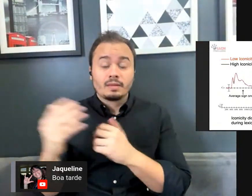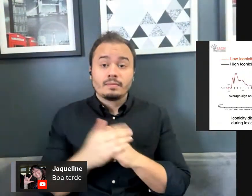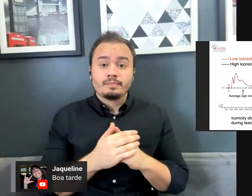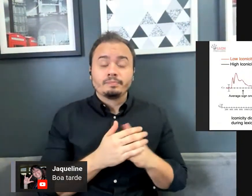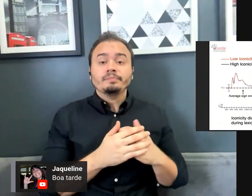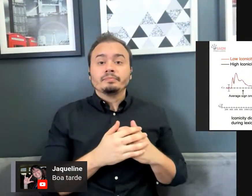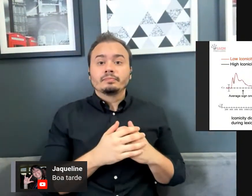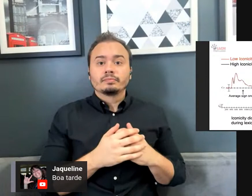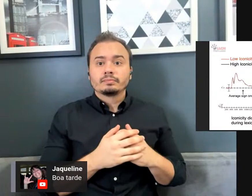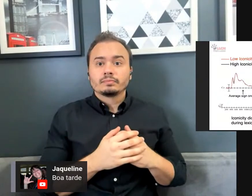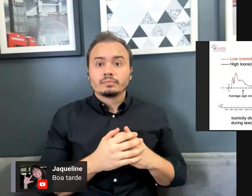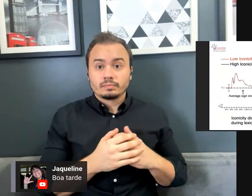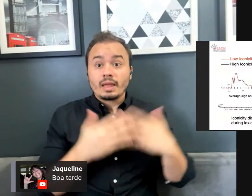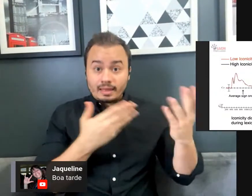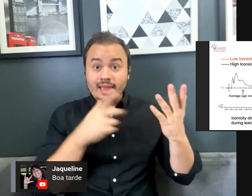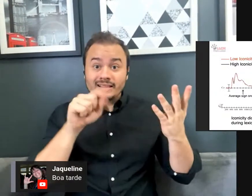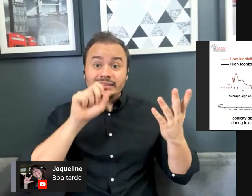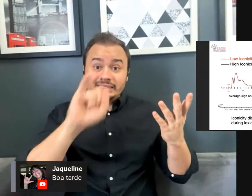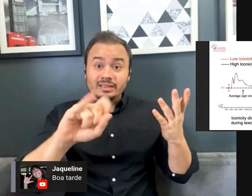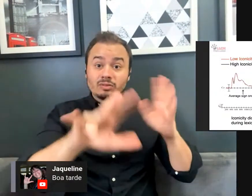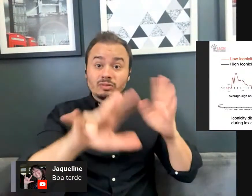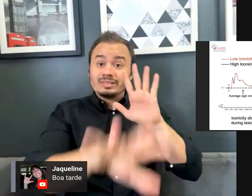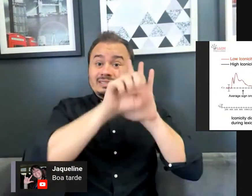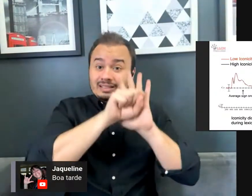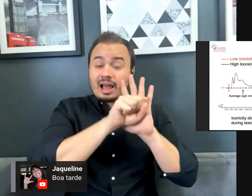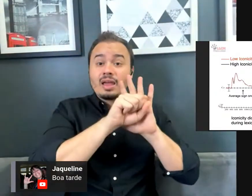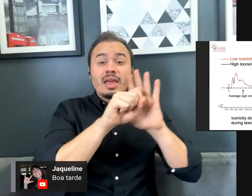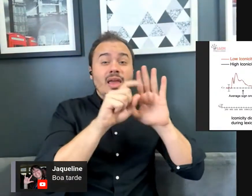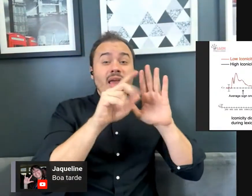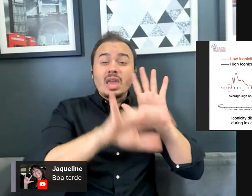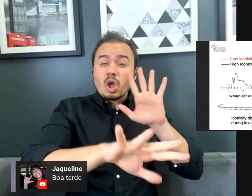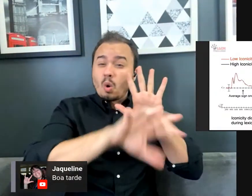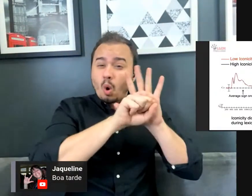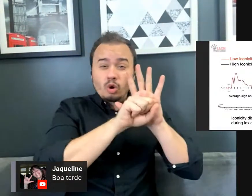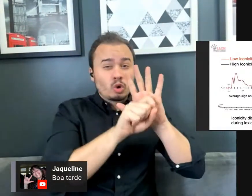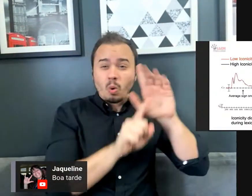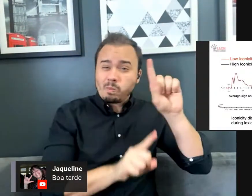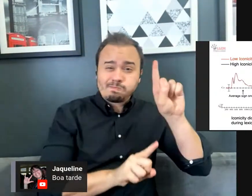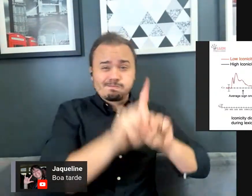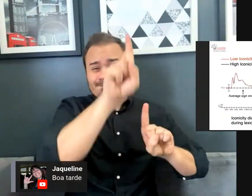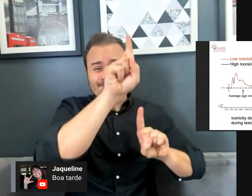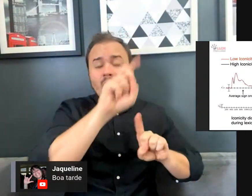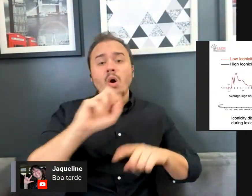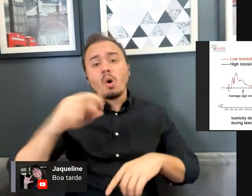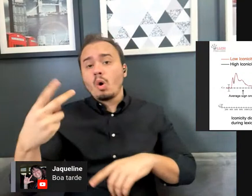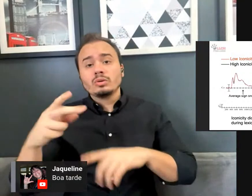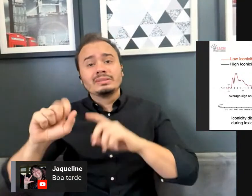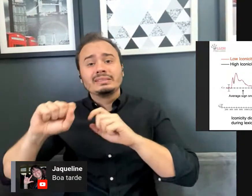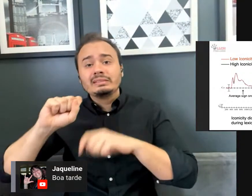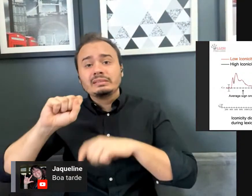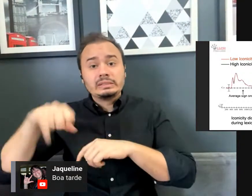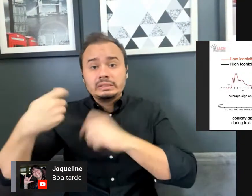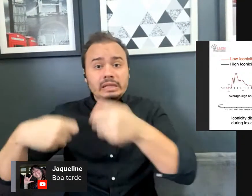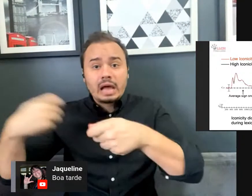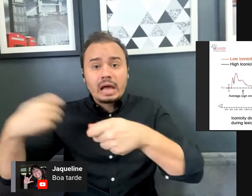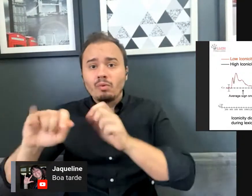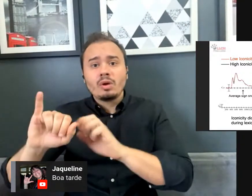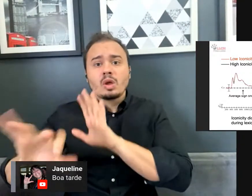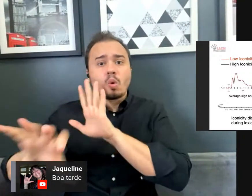iconic and high iconic signs, those waveforms are on top of each other. There's just not a difference. And when you look at the